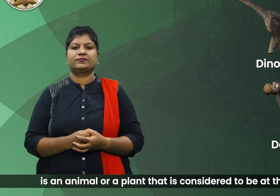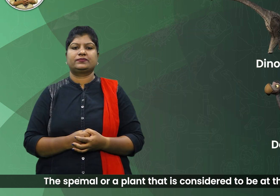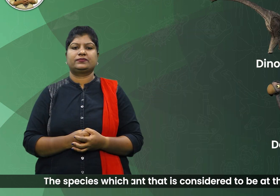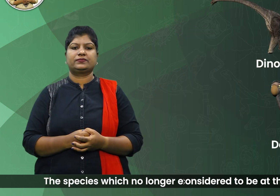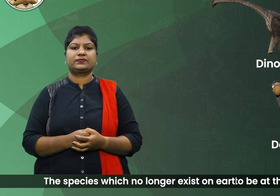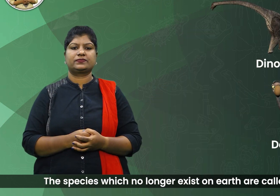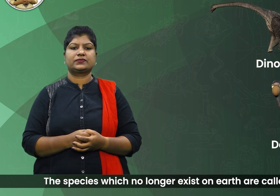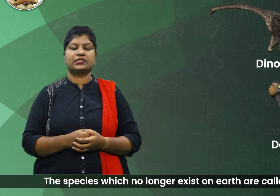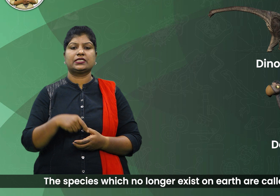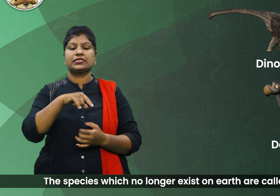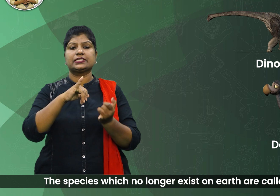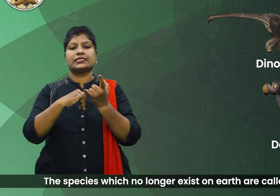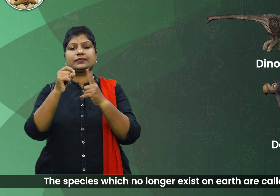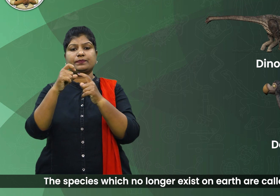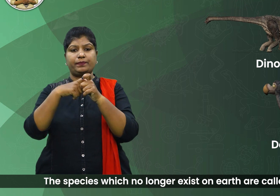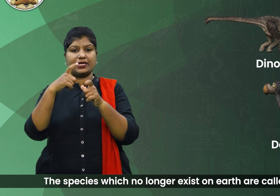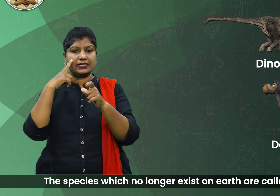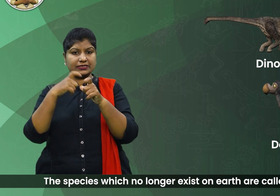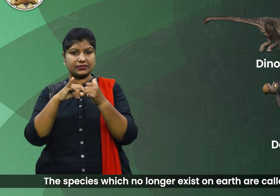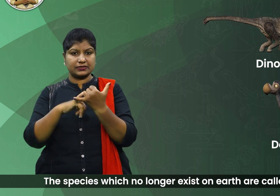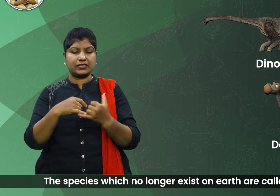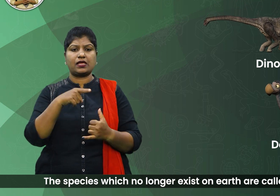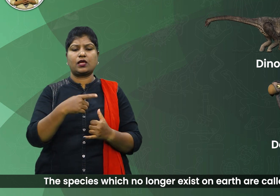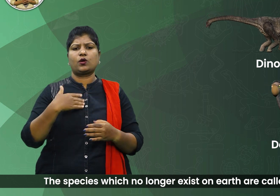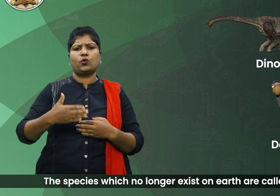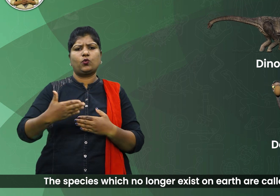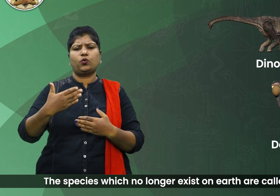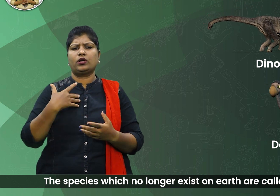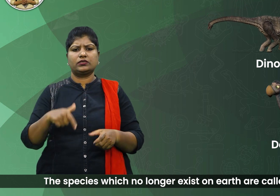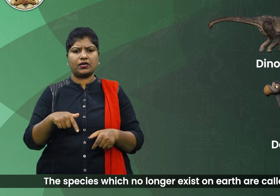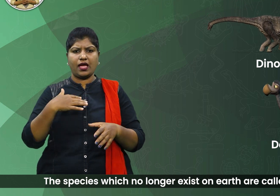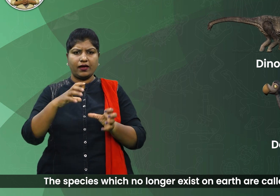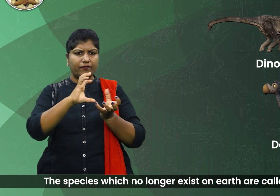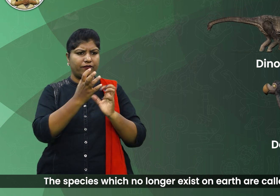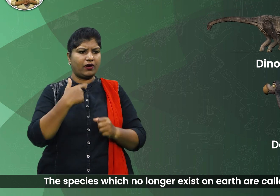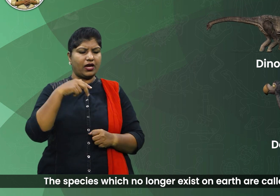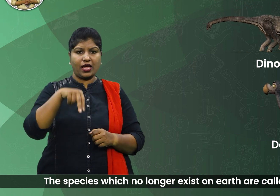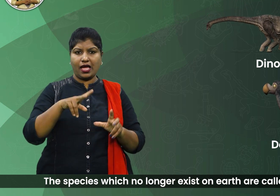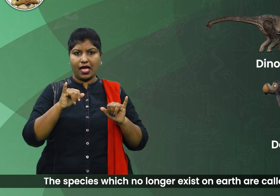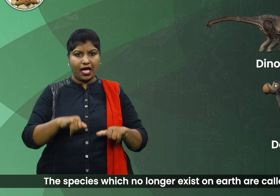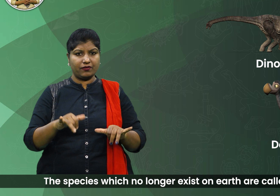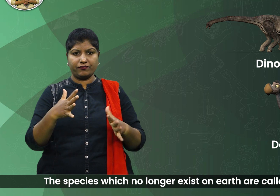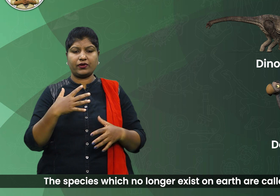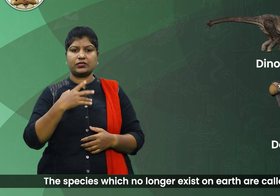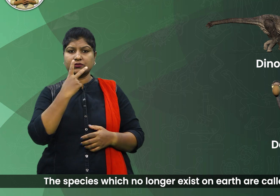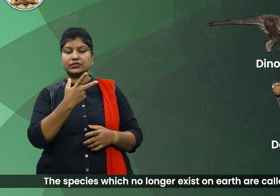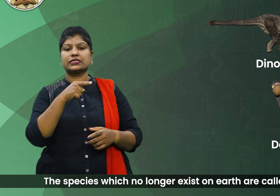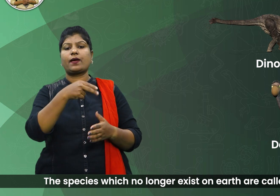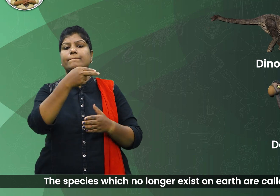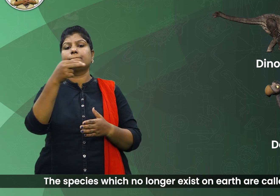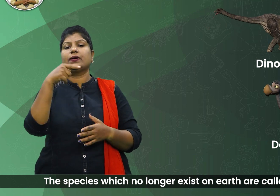The species which no longer exist on earth are called extinct